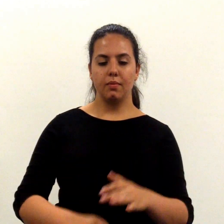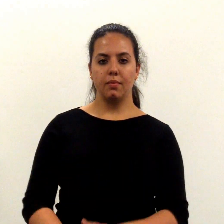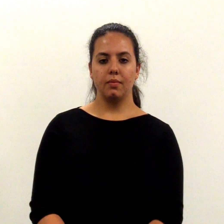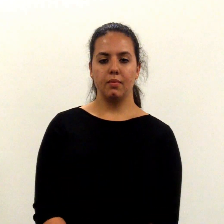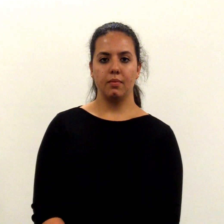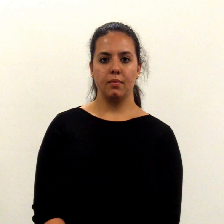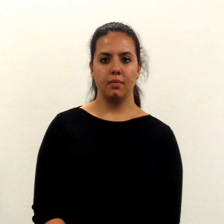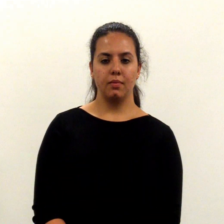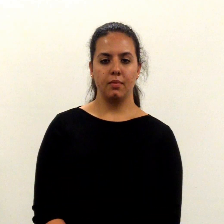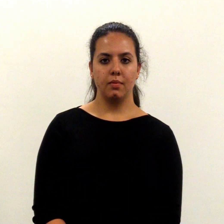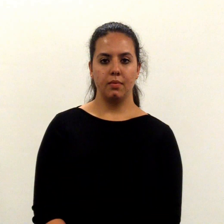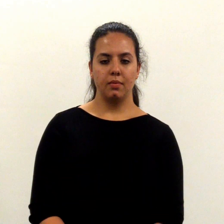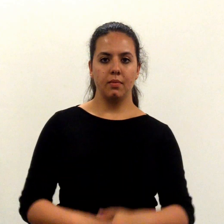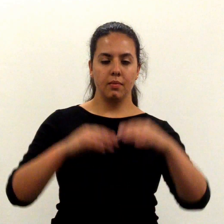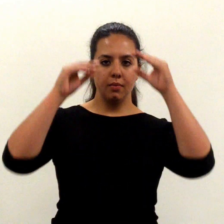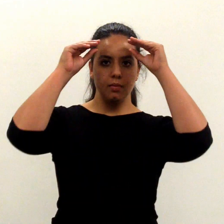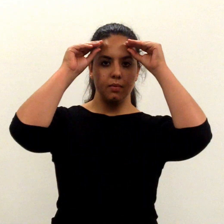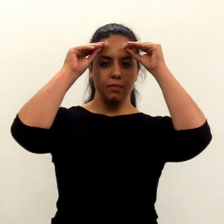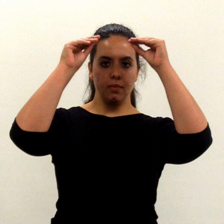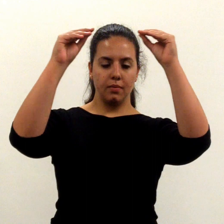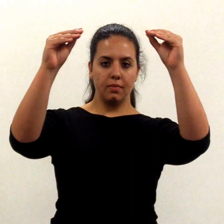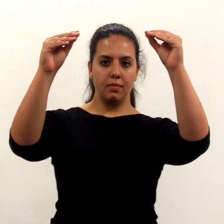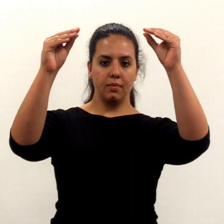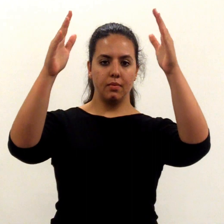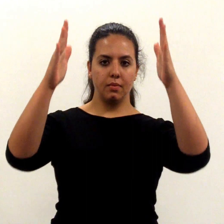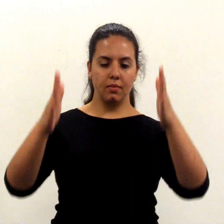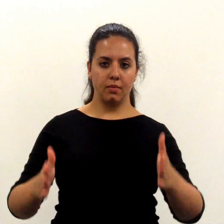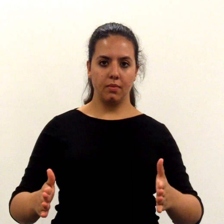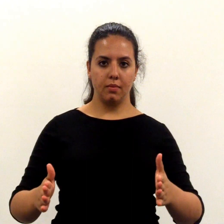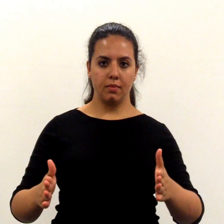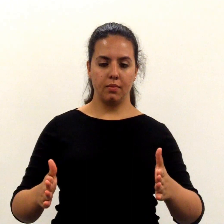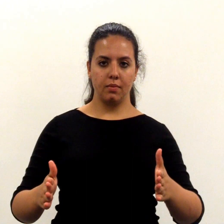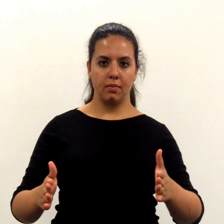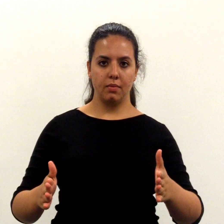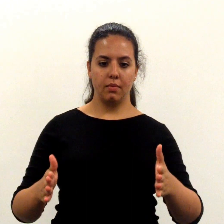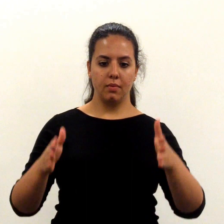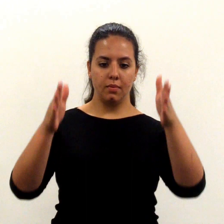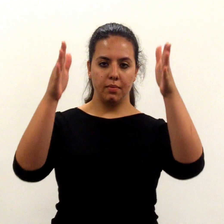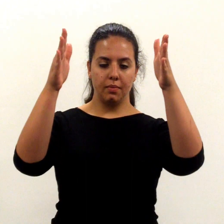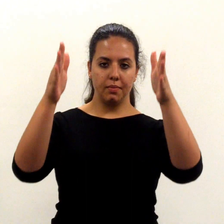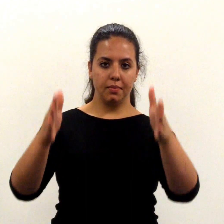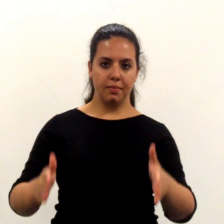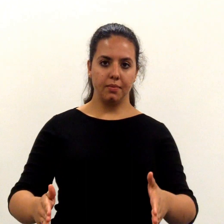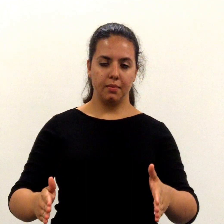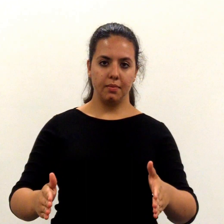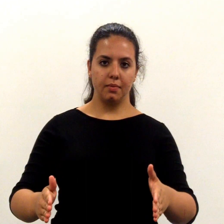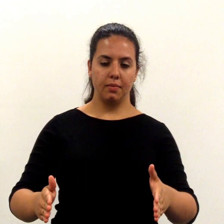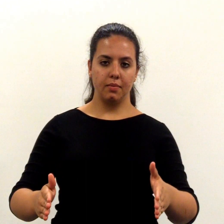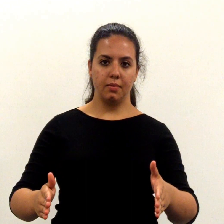See how she did the part that comes straight down? That's kind of the outline of the person. That's your